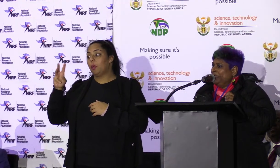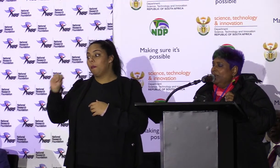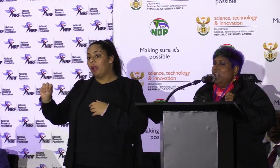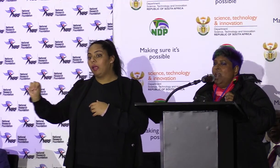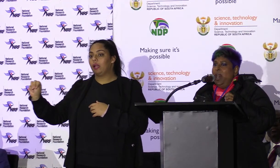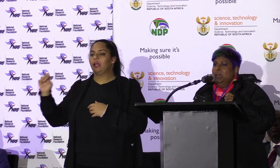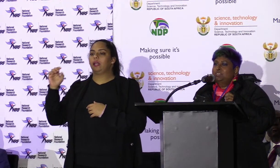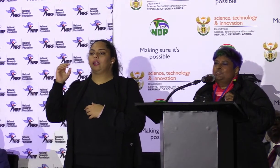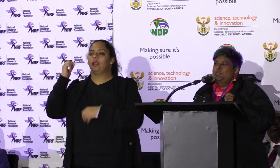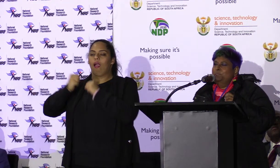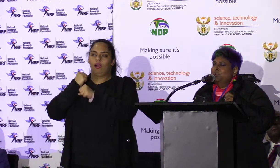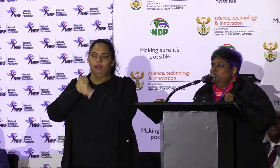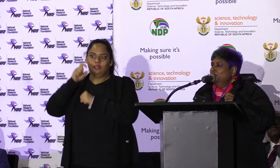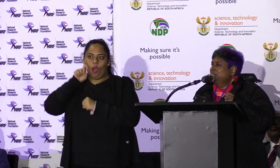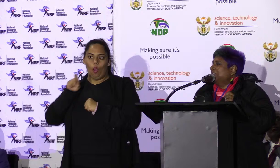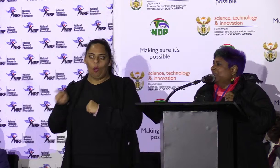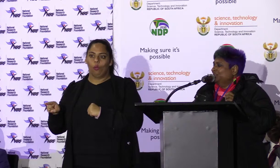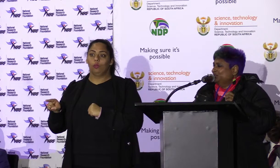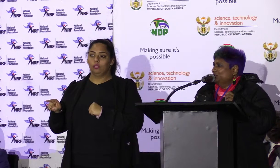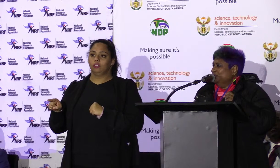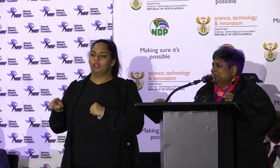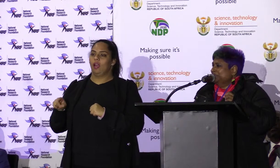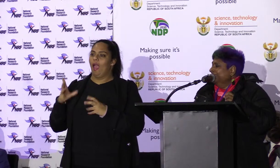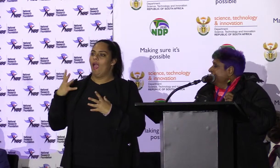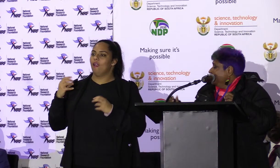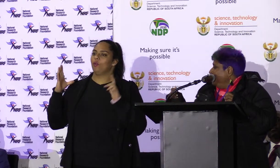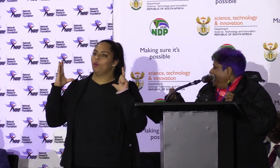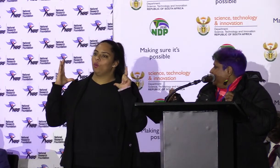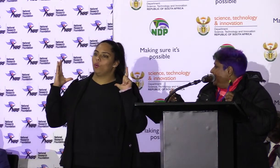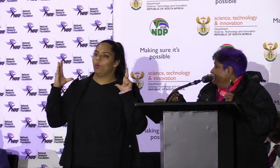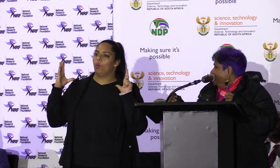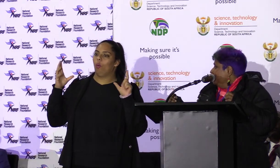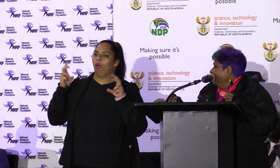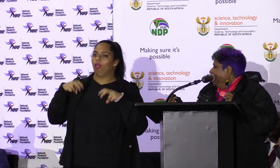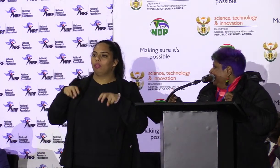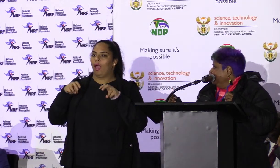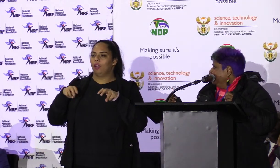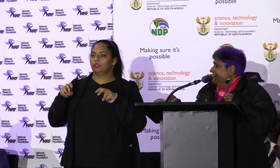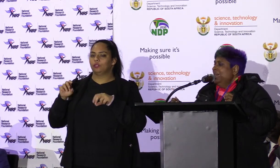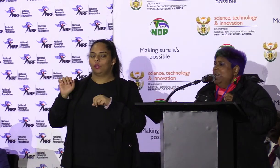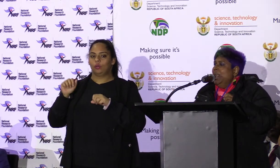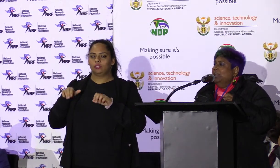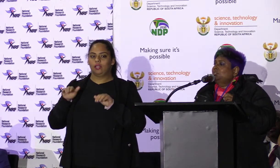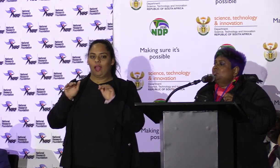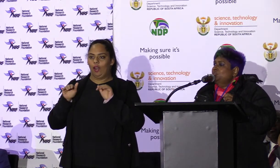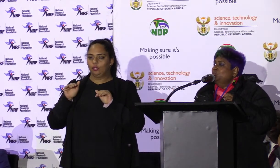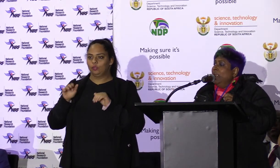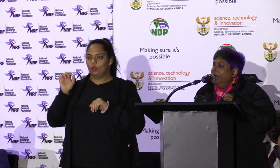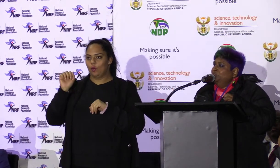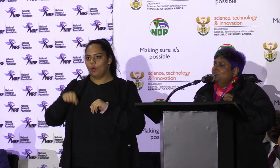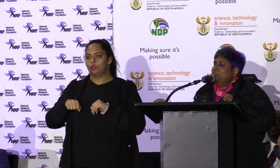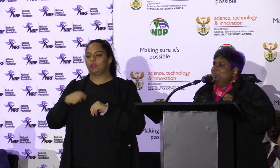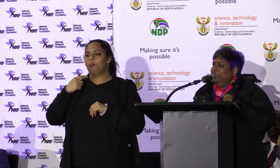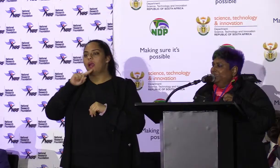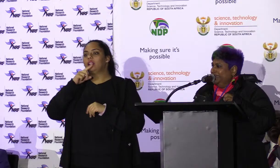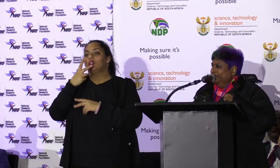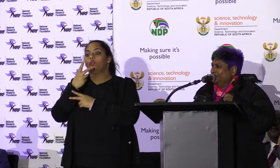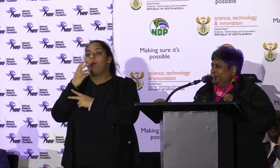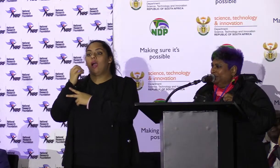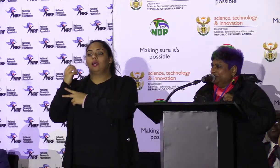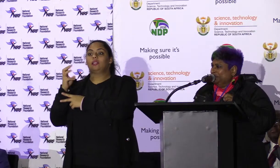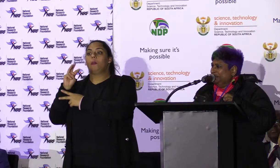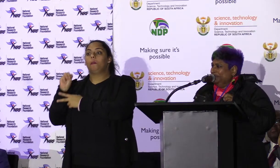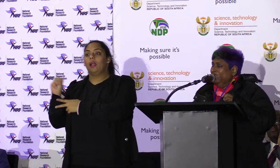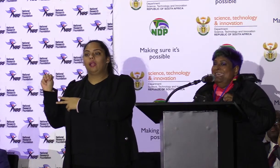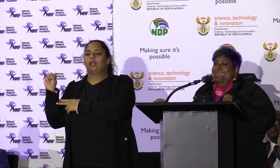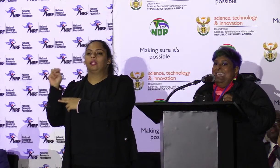old. Our super cool dinosaurs, the Paleo Big Five, are 200 million